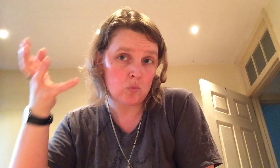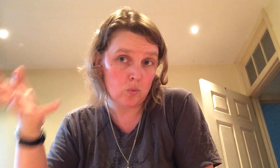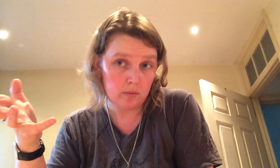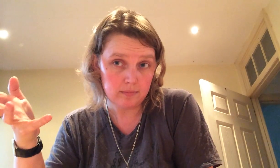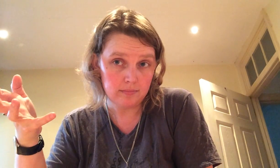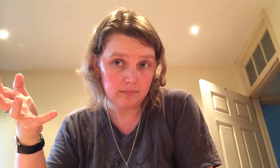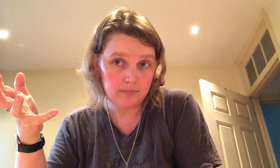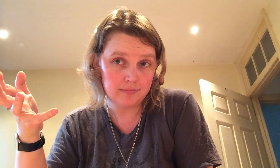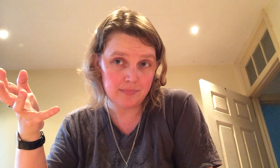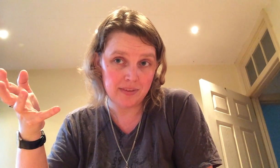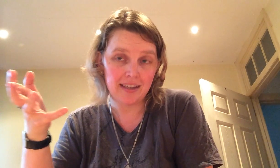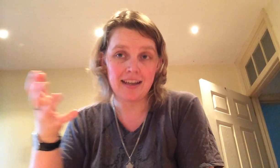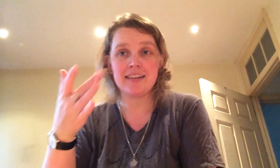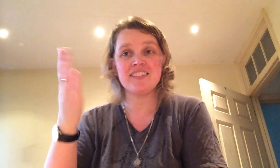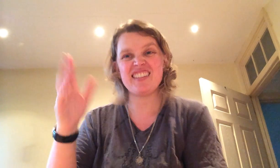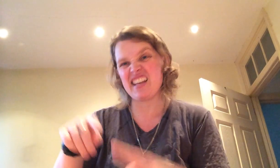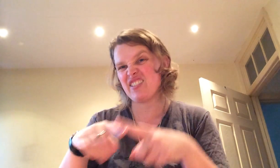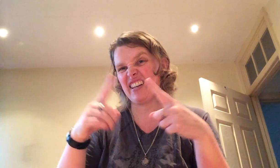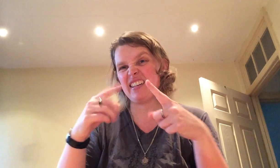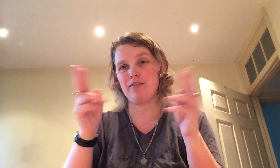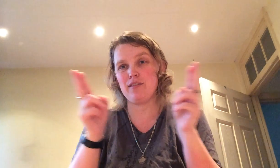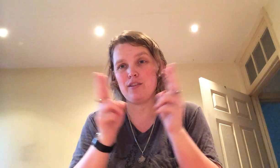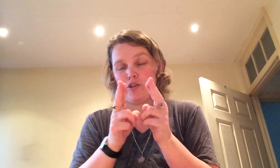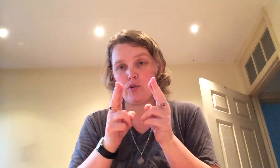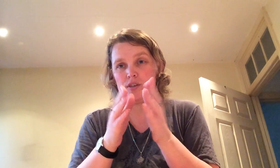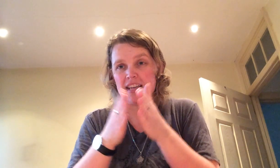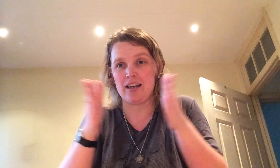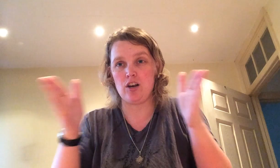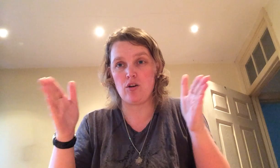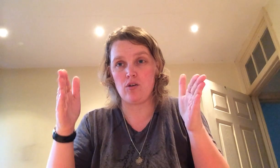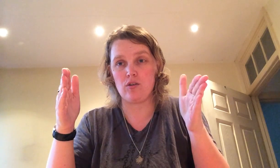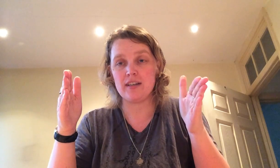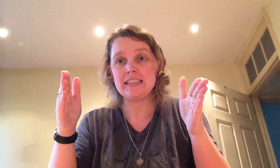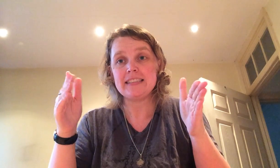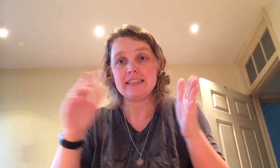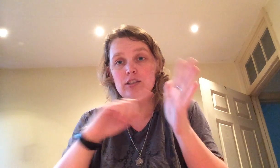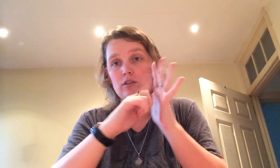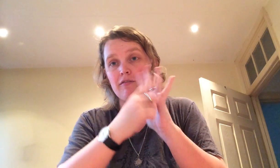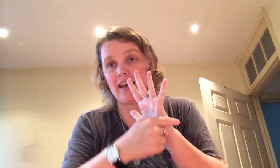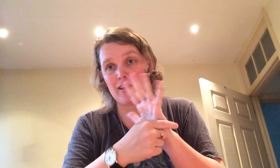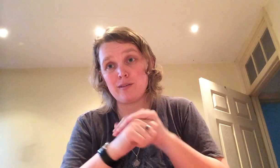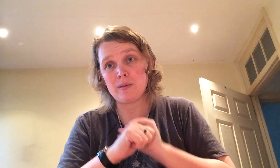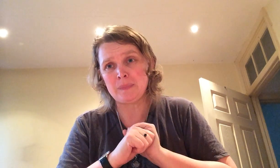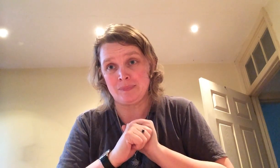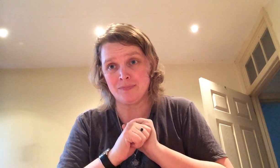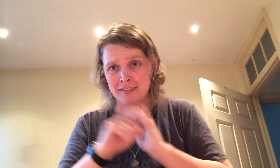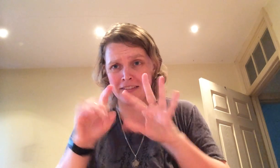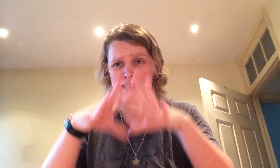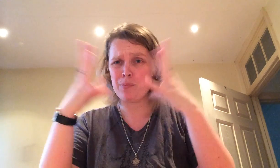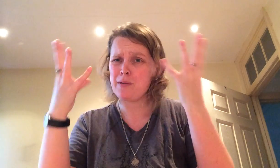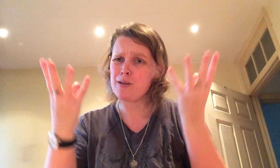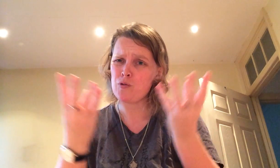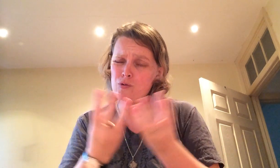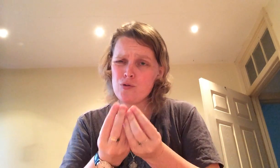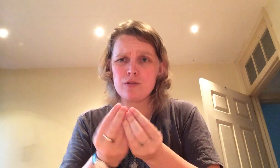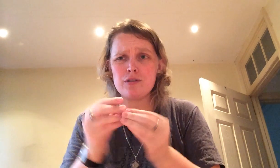U. Okay, so that's really for the short and long sort of vowels. That's pretty much all